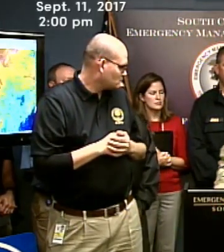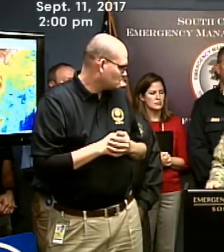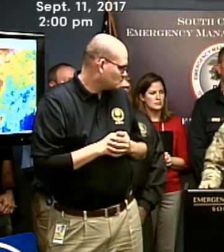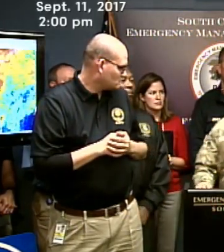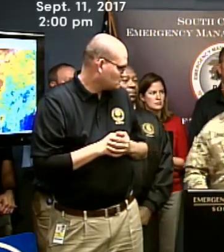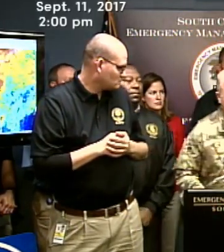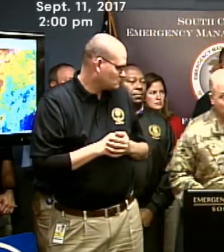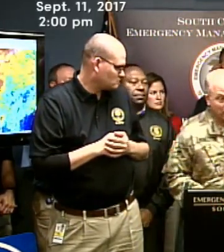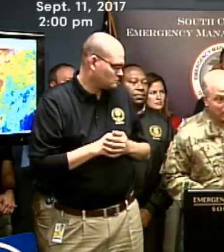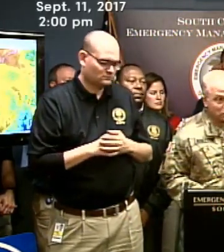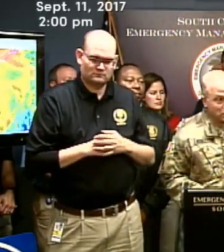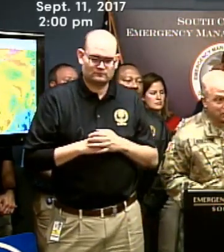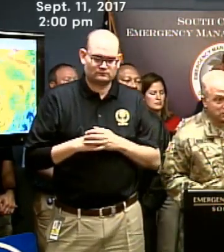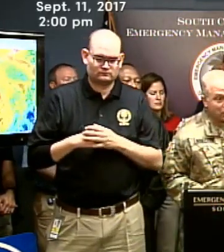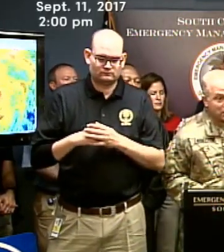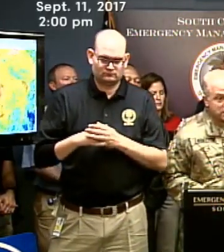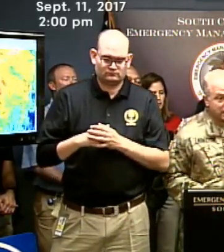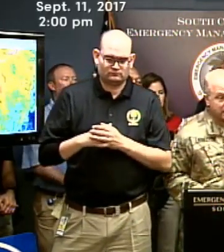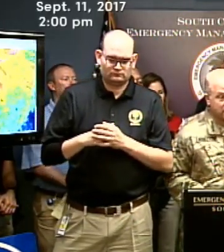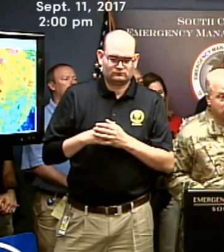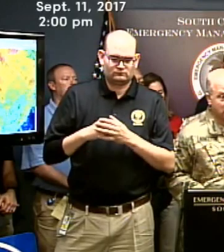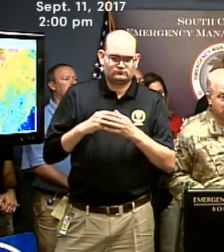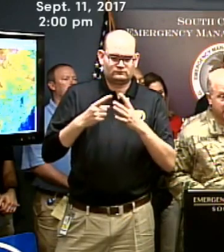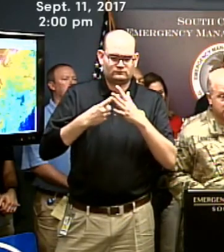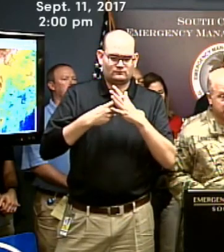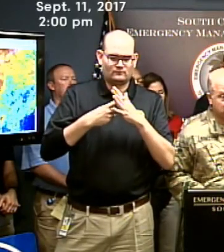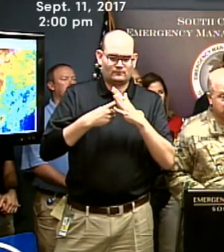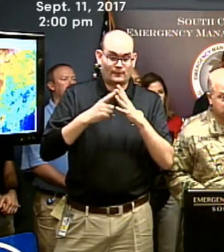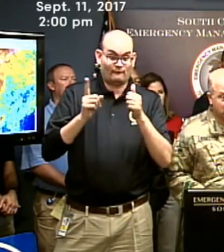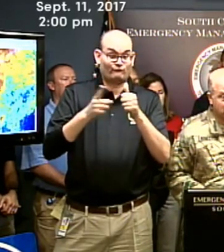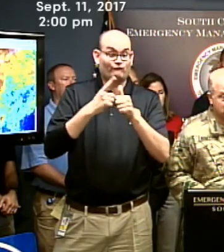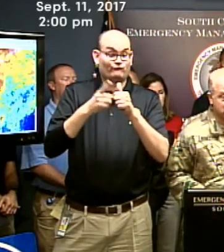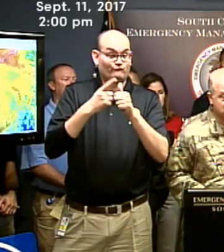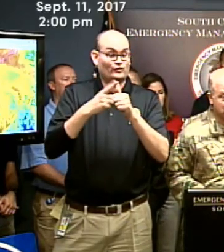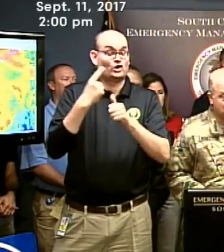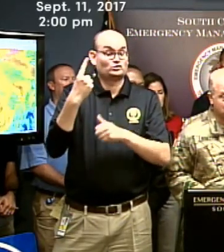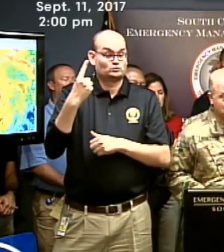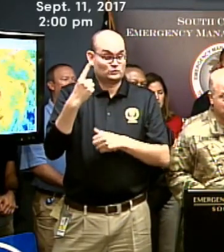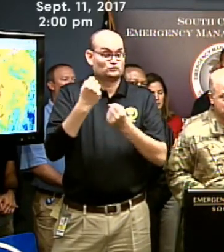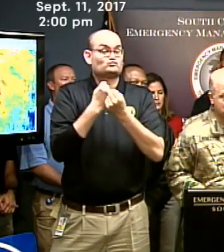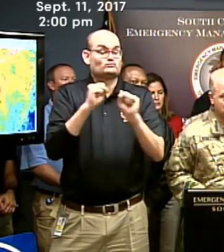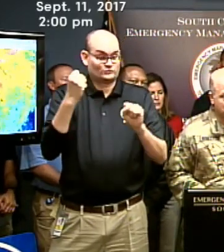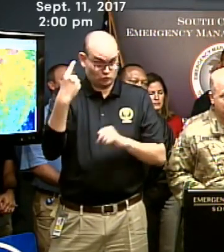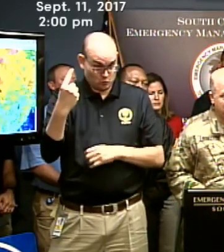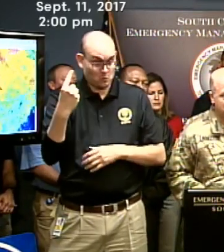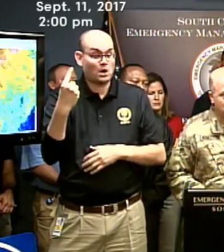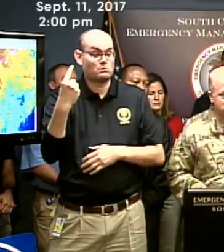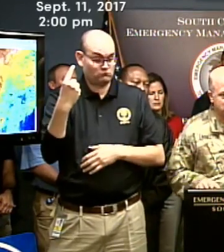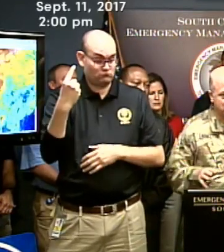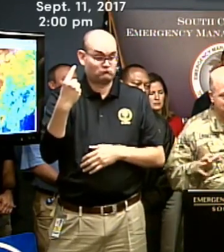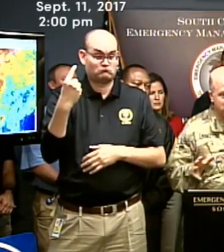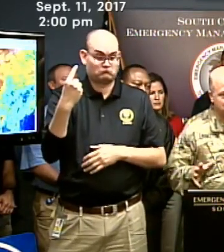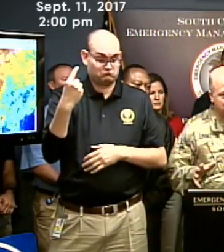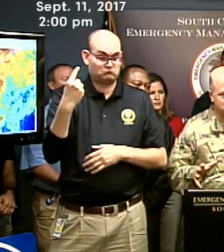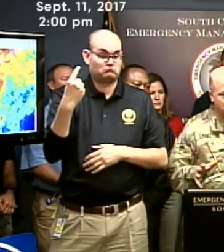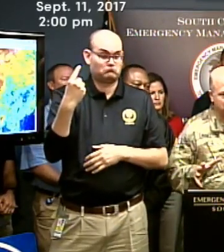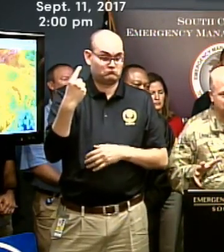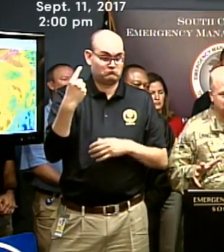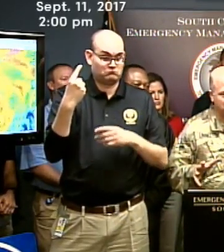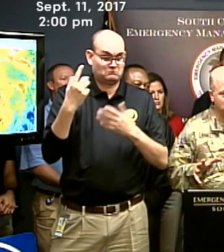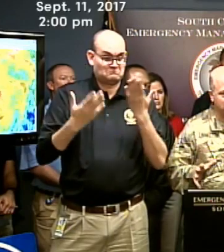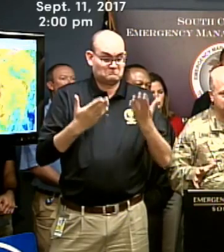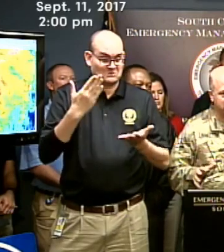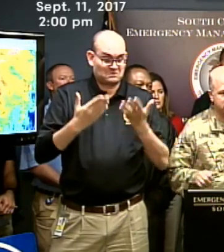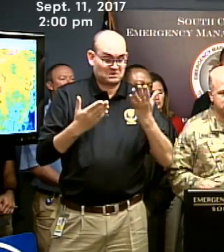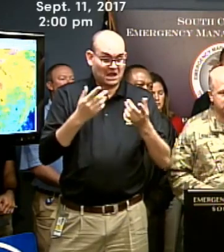Would you like to start with that? Well, I'll start. As far as I know, that is the only emergency rescue that we've had. Of course, there may be some things going on